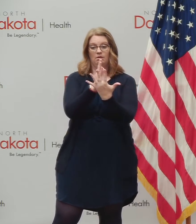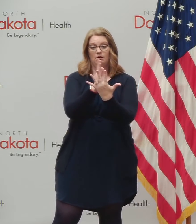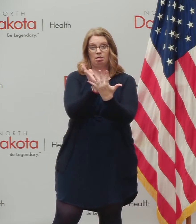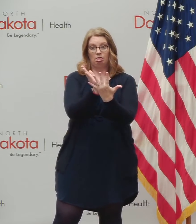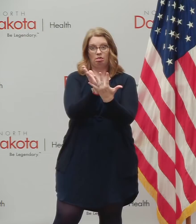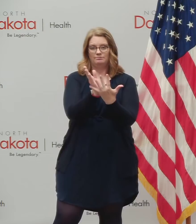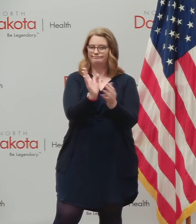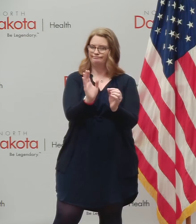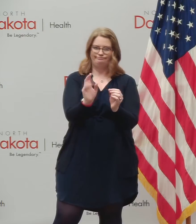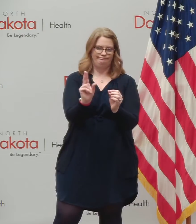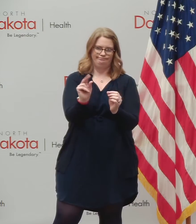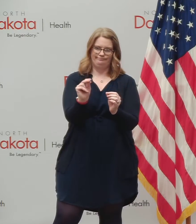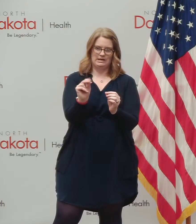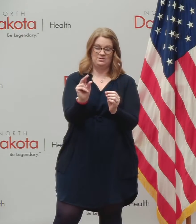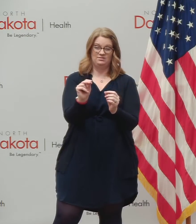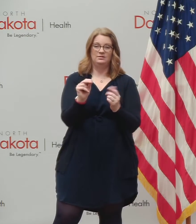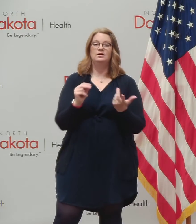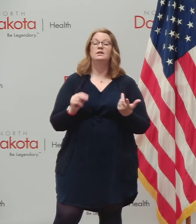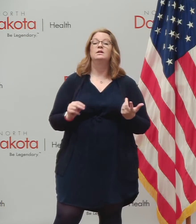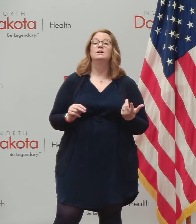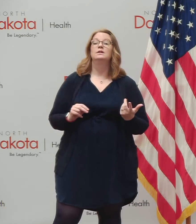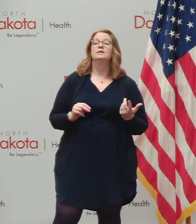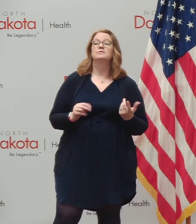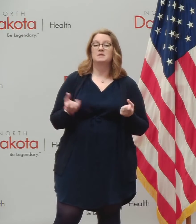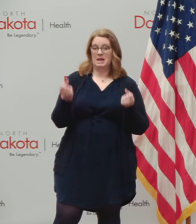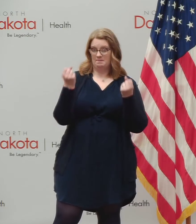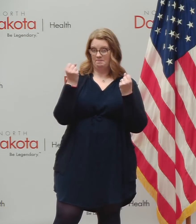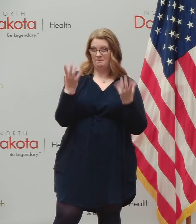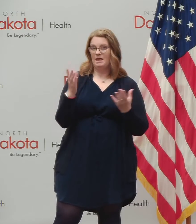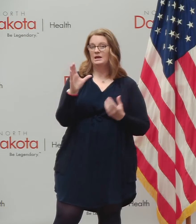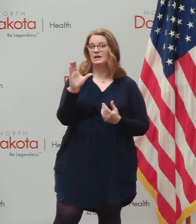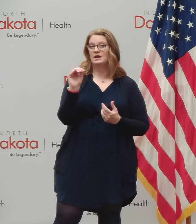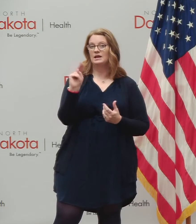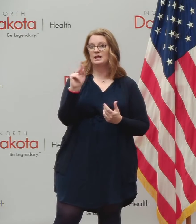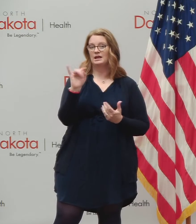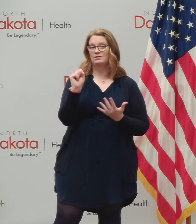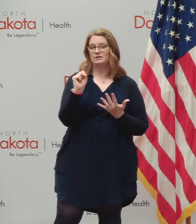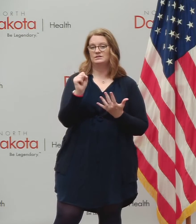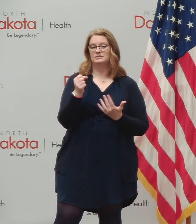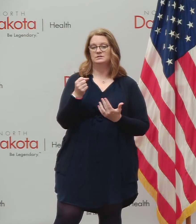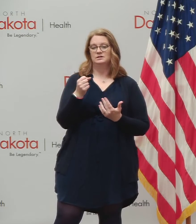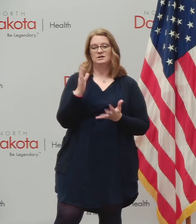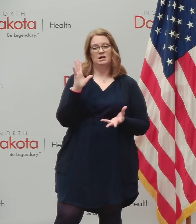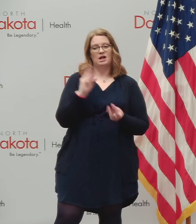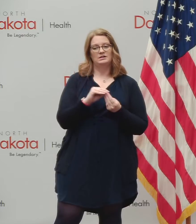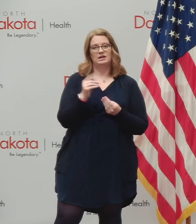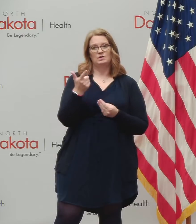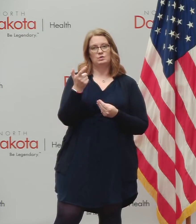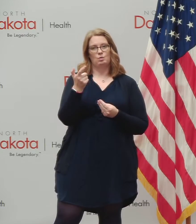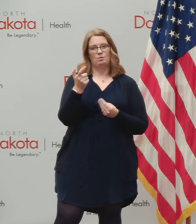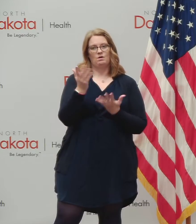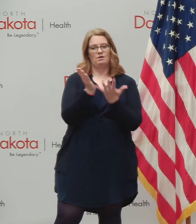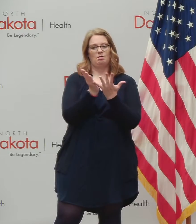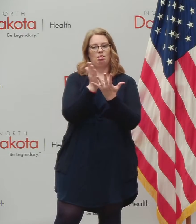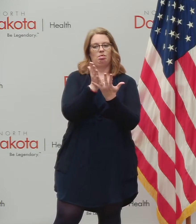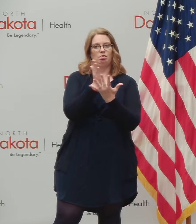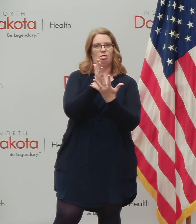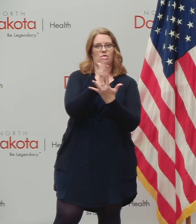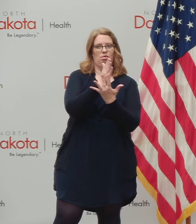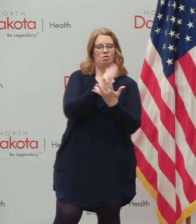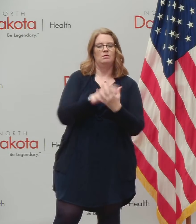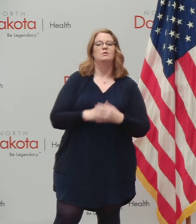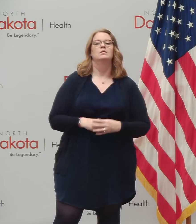lower levels, but we do have a number of counties, 21 in fact, that are moving up. We'll go